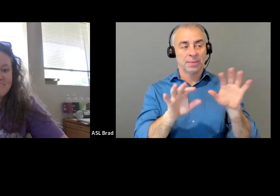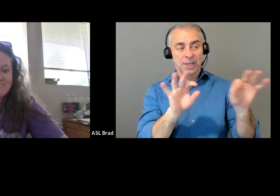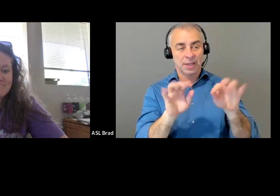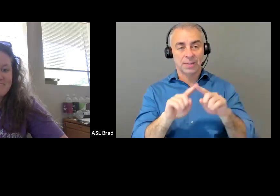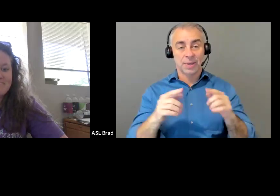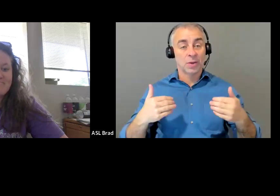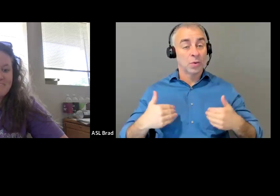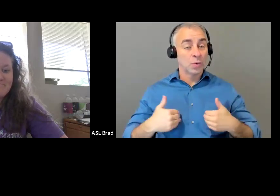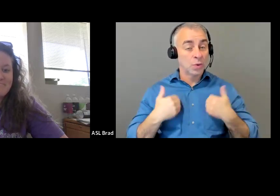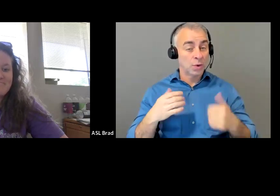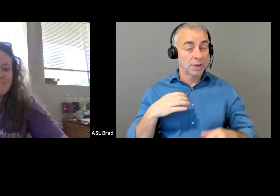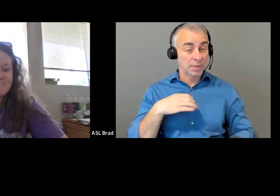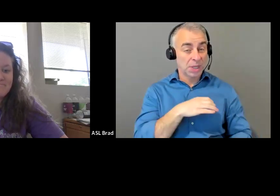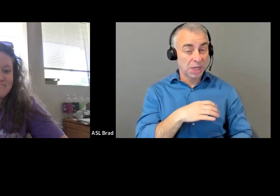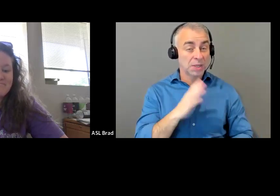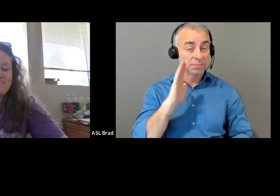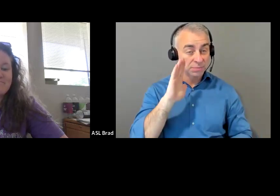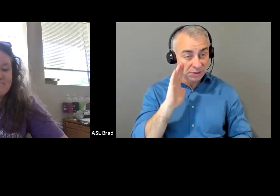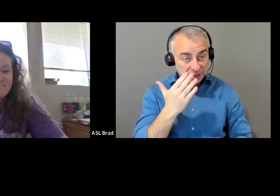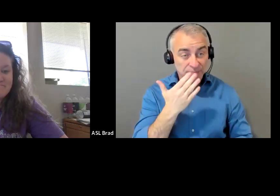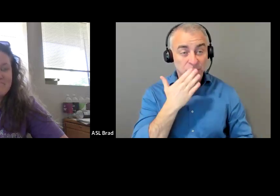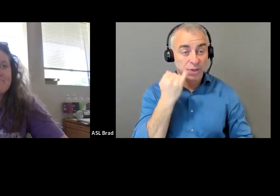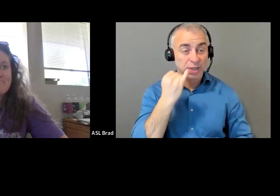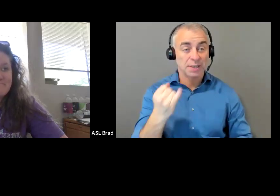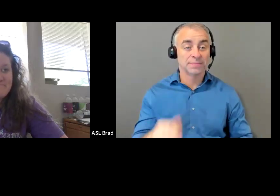not really a bad idea.